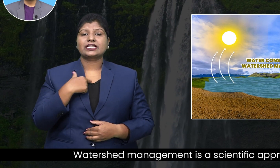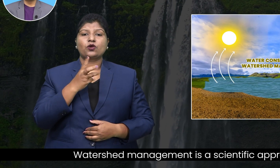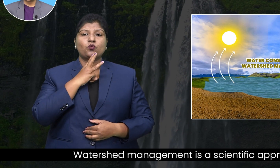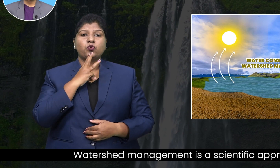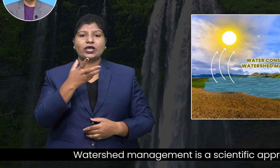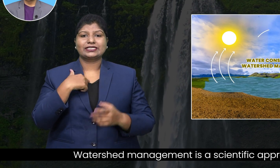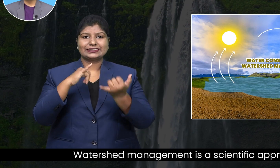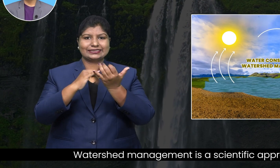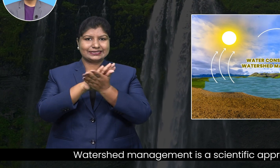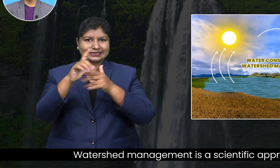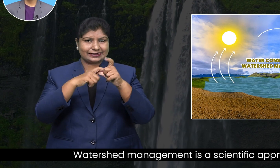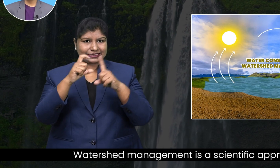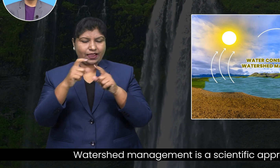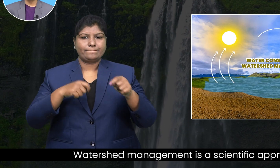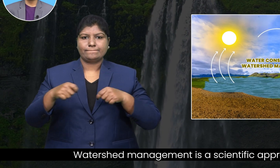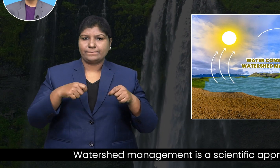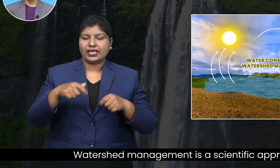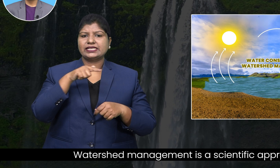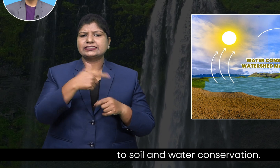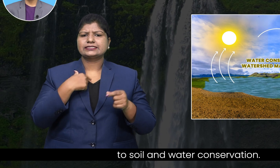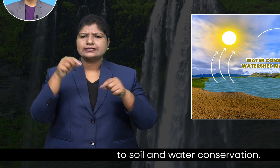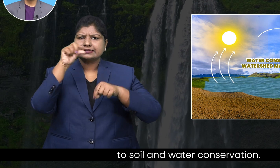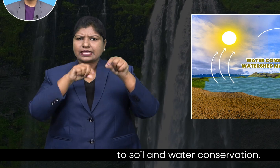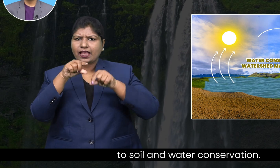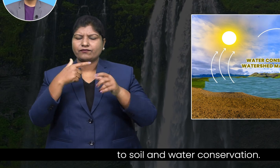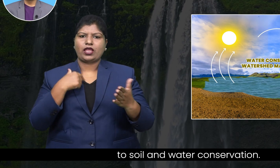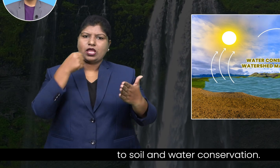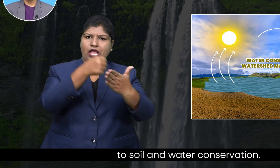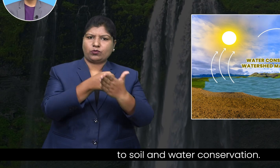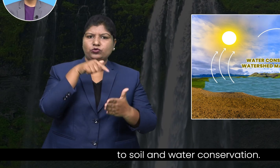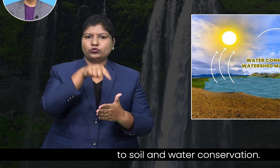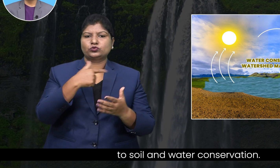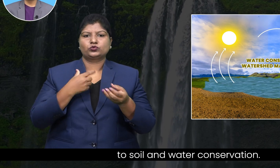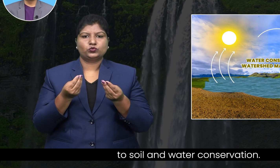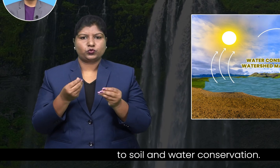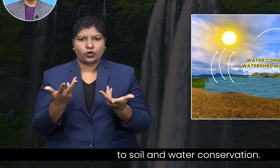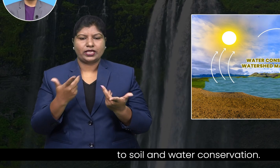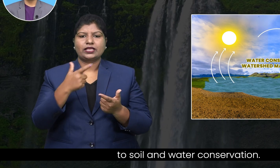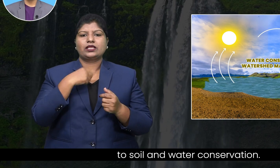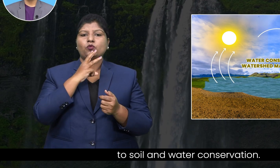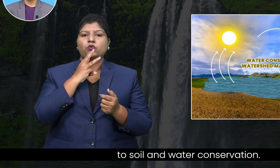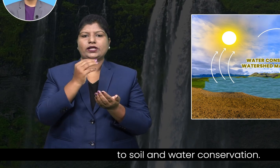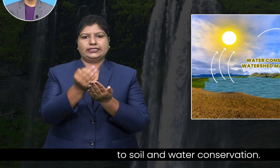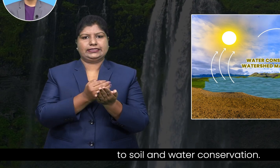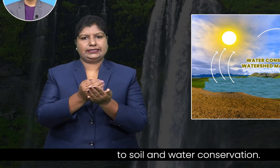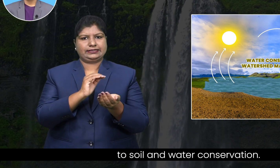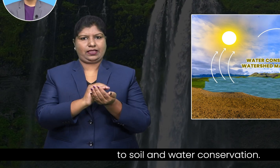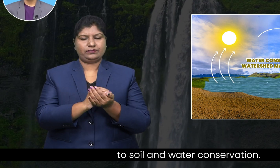Watershed management is a scientific approach to soil and water conservation.